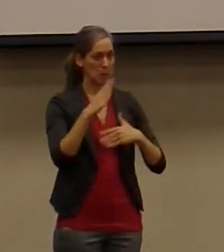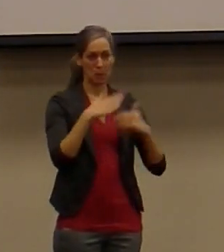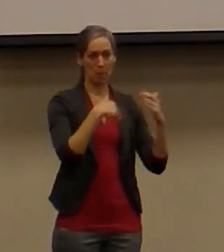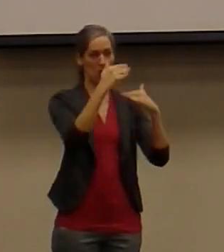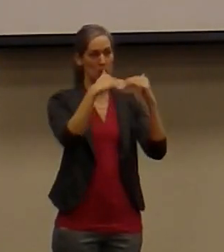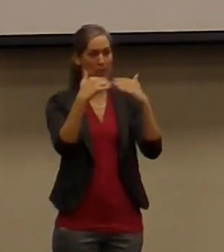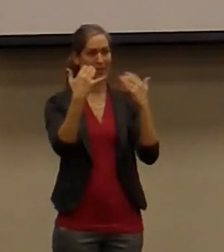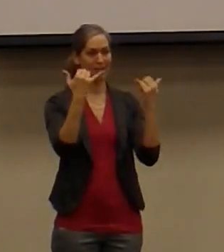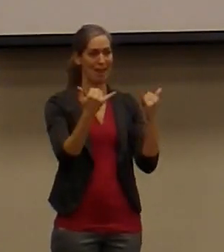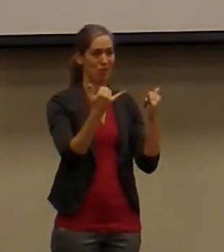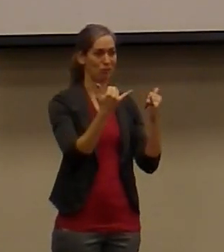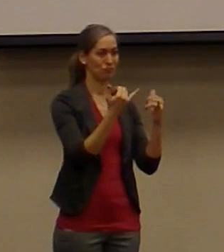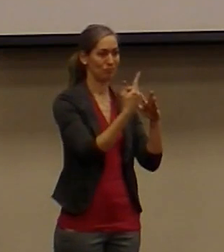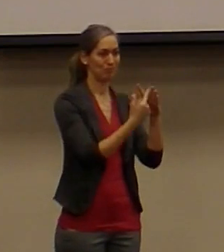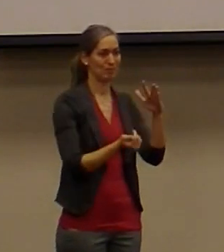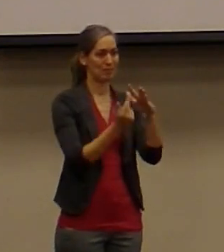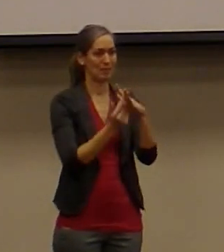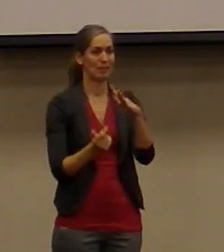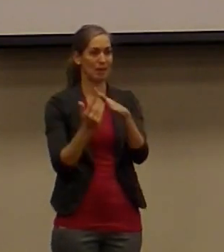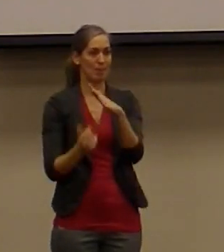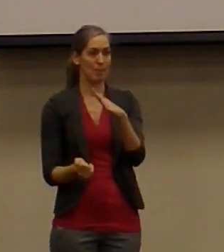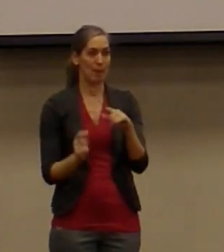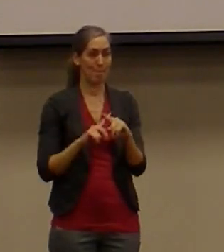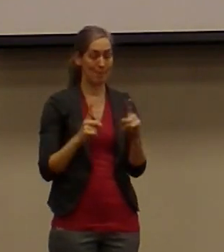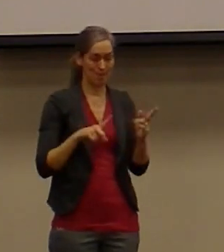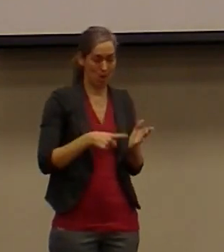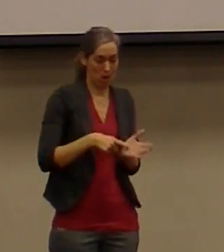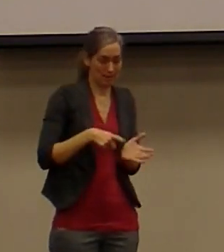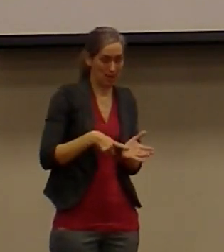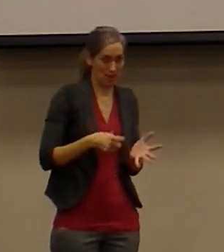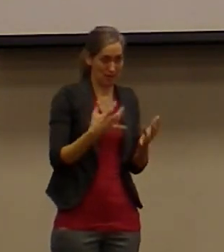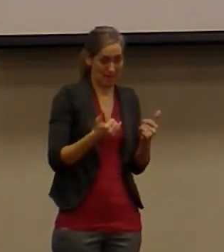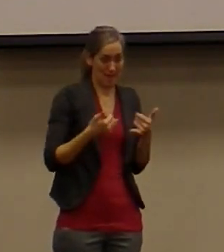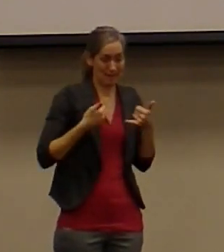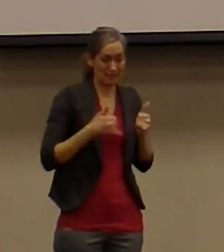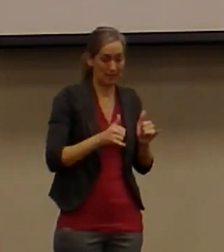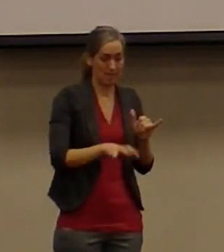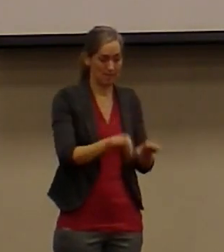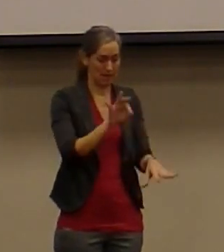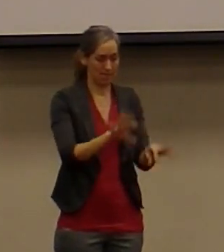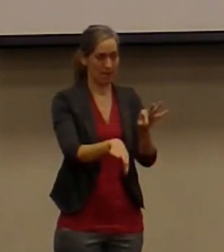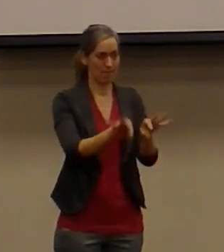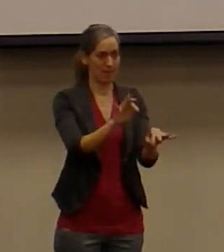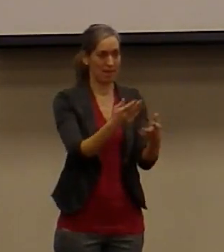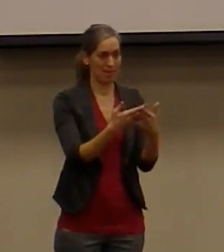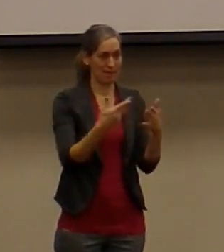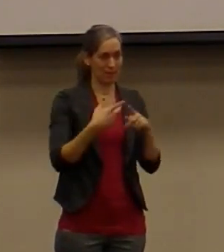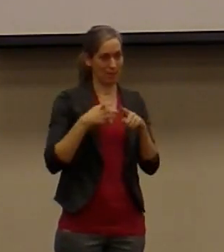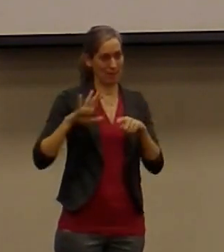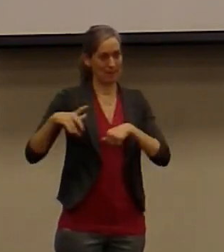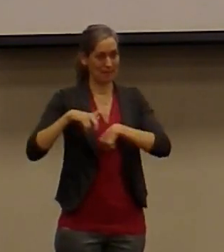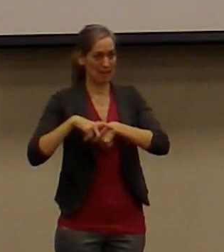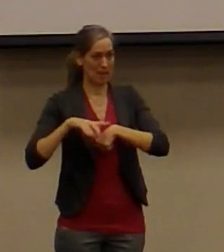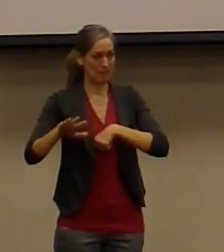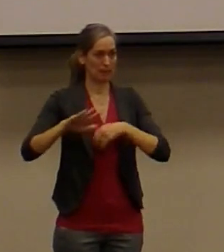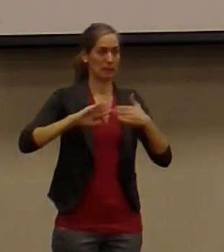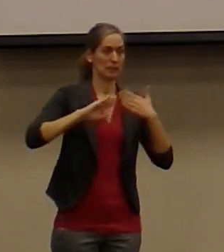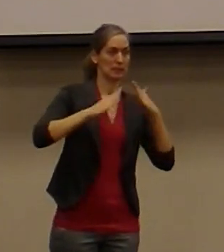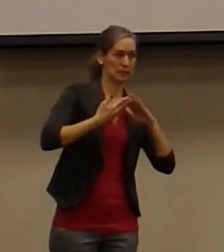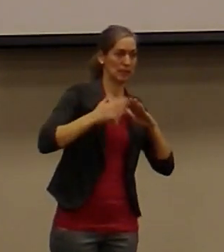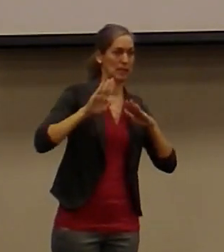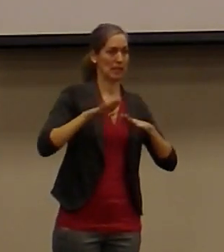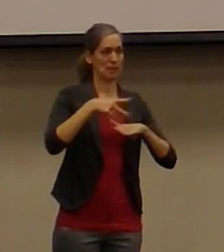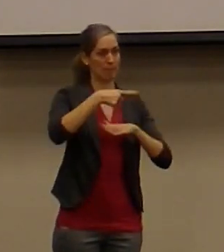digging up portions of his great works from that time, his city, his palace, his